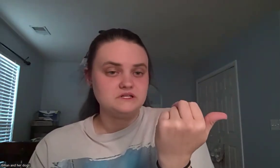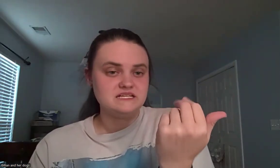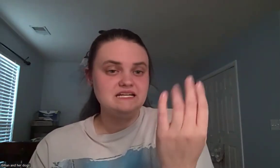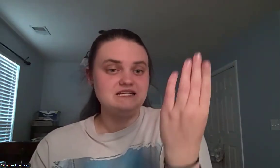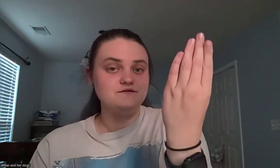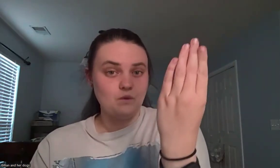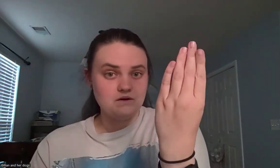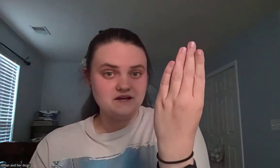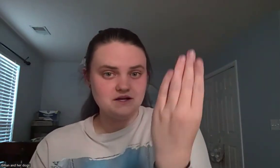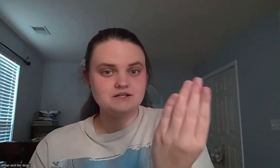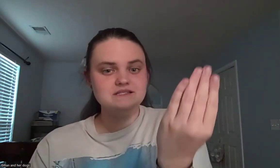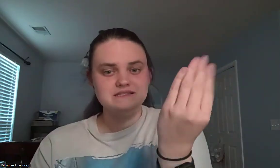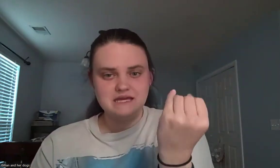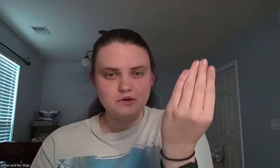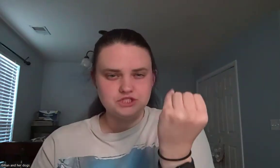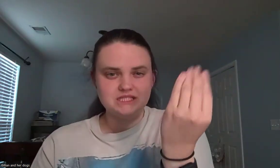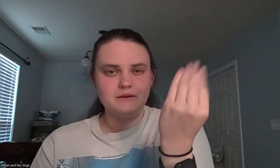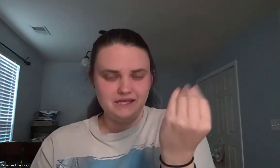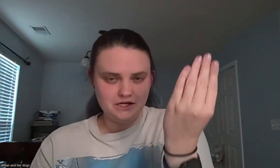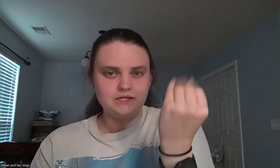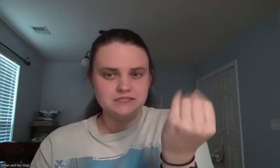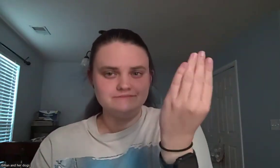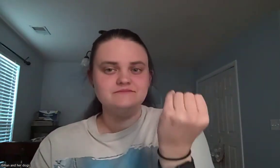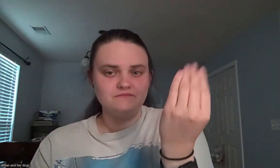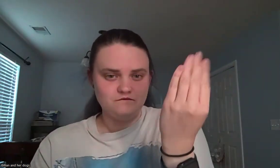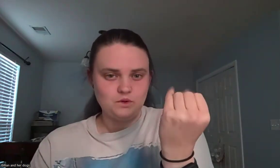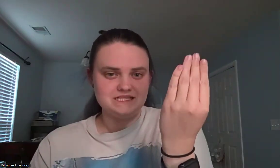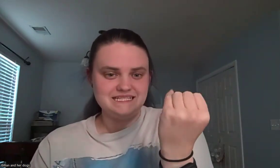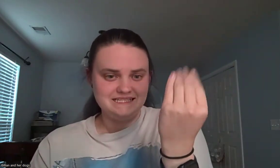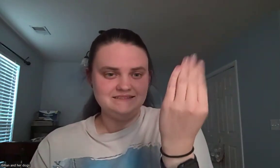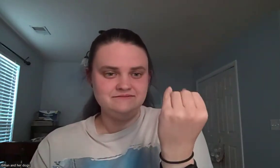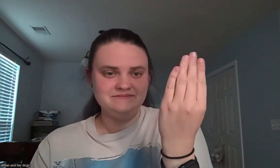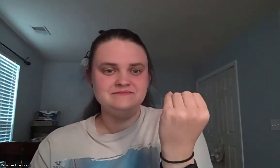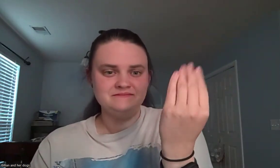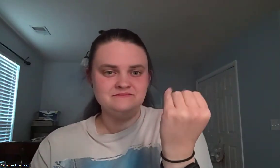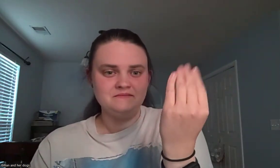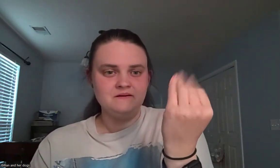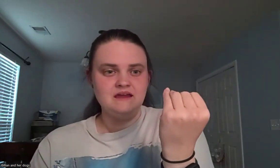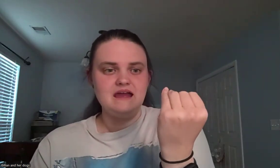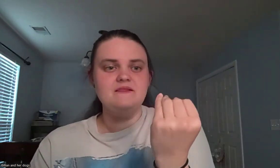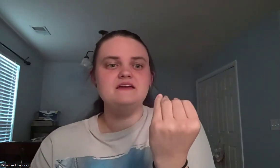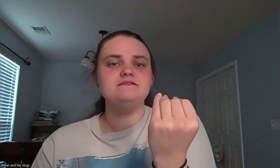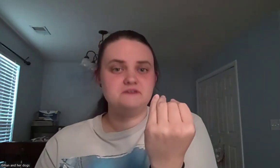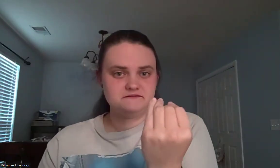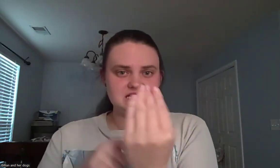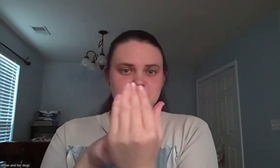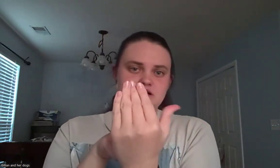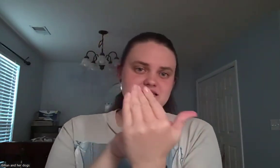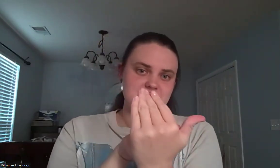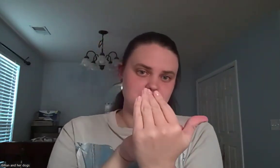14 is 4 fingers, same motion coming here. 14. And then 15, you're going to stick your thumb